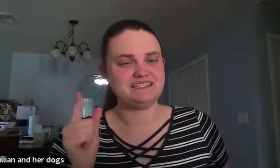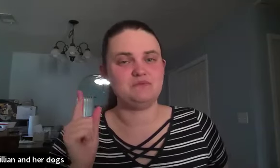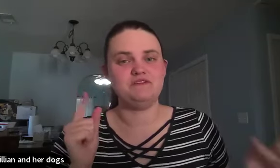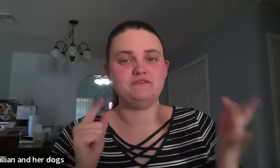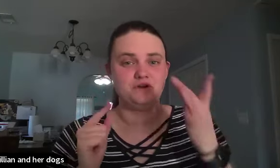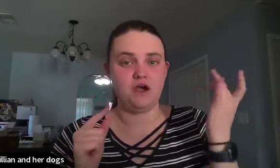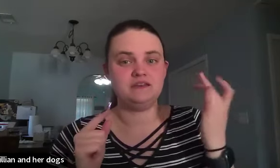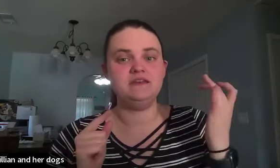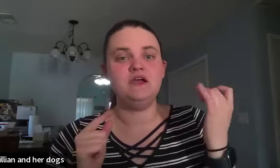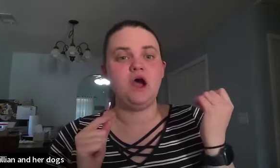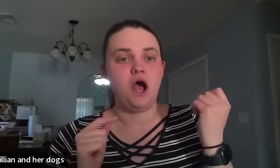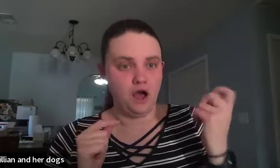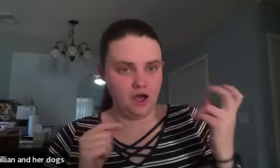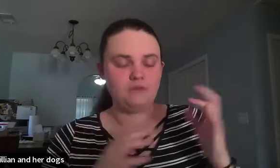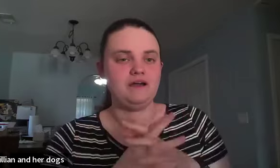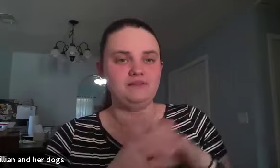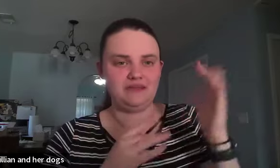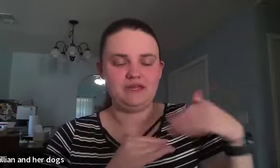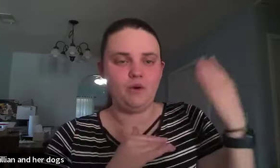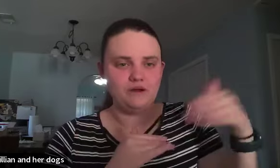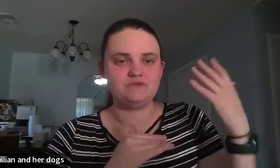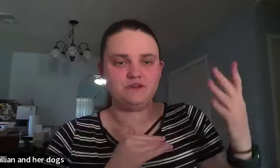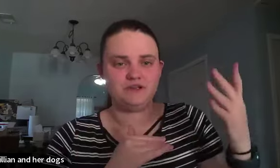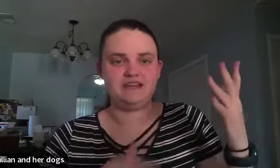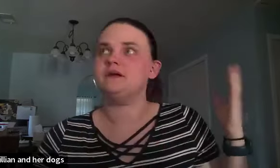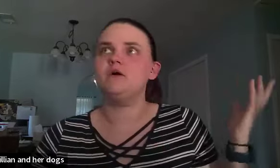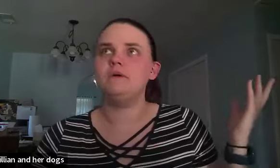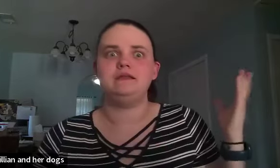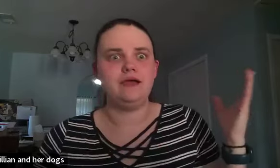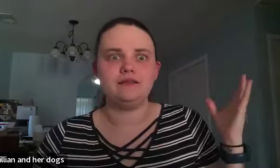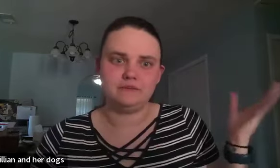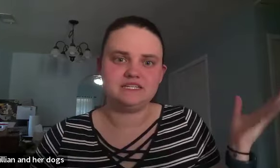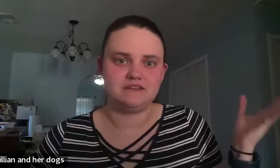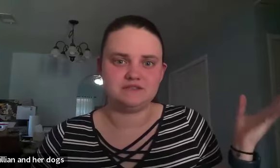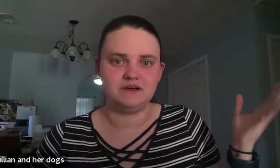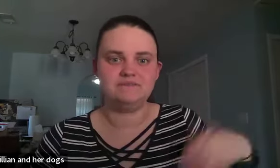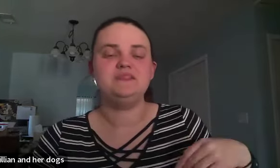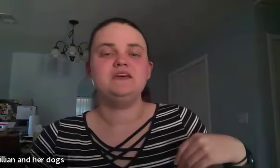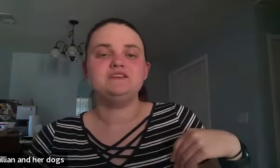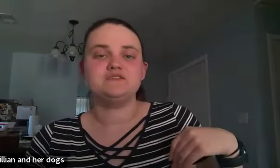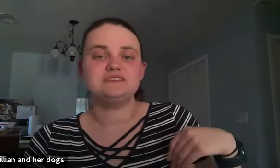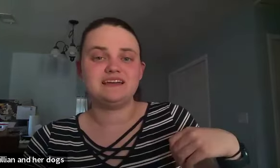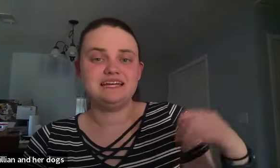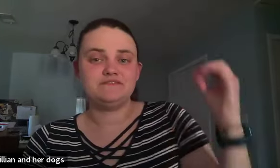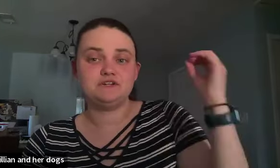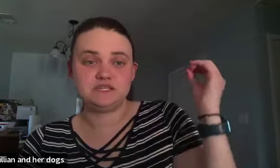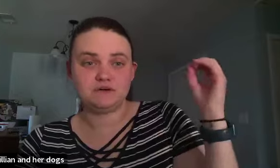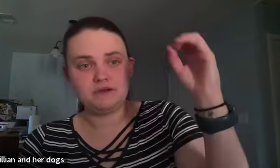the sign we've forgotten a hot while. Like we always will forget it, and then I'm like, oh wait, yeah, let me tell you this one. So the sign for zero